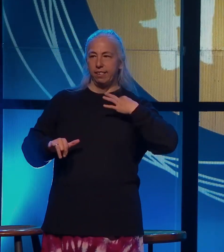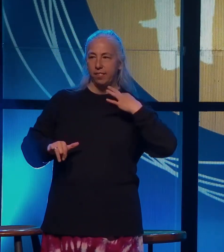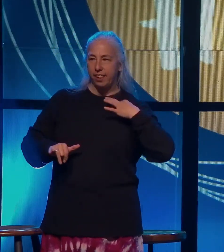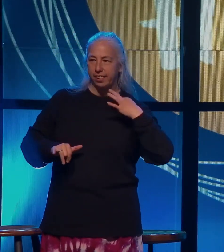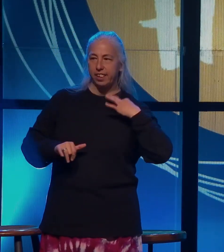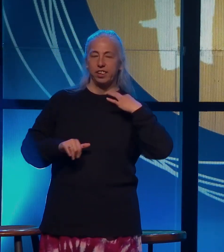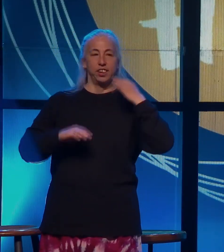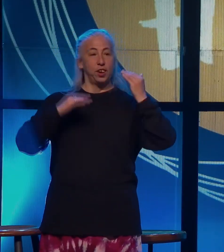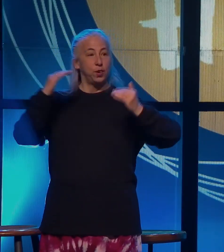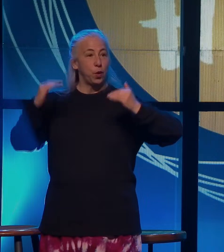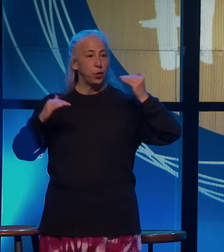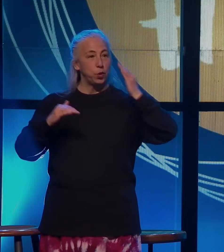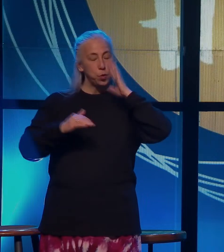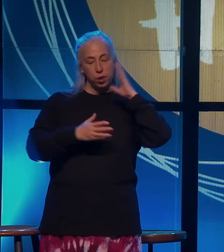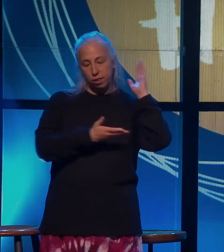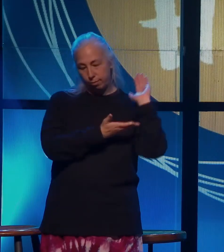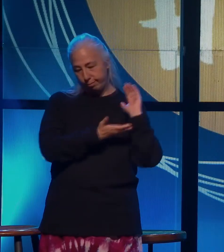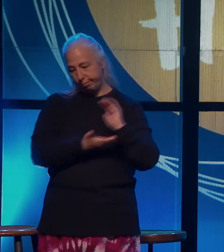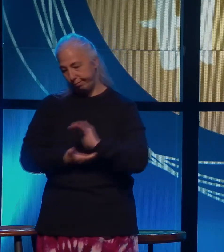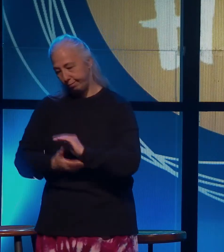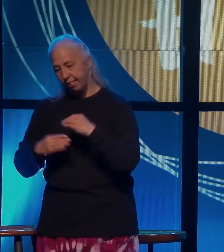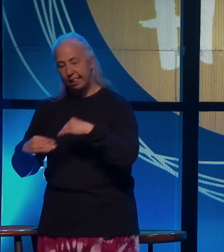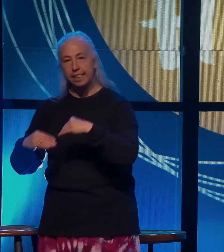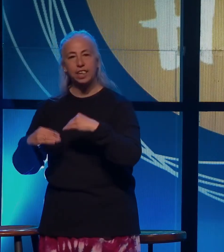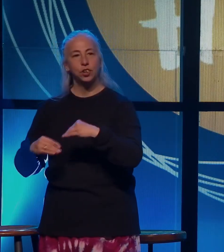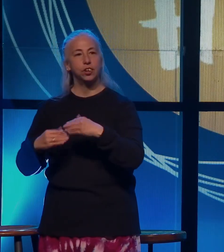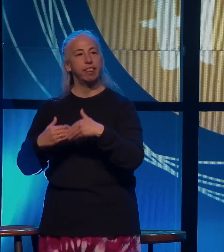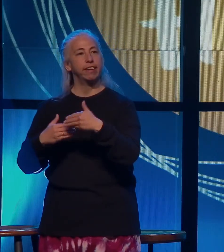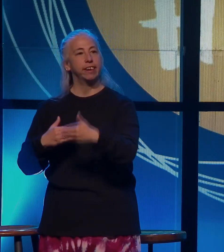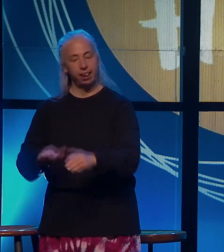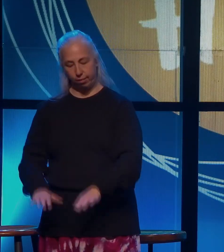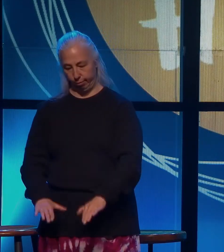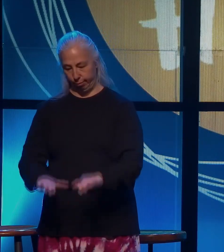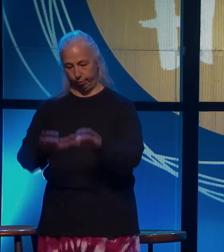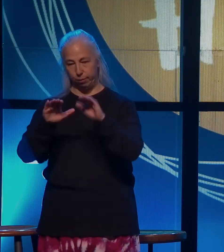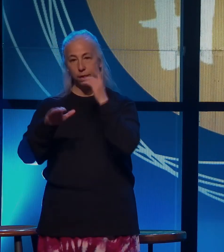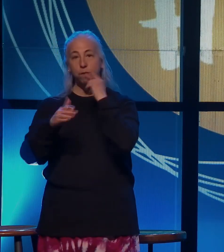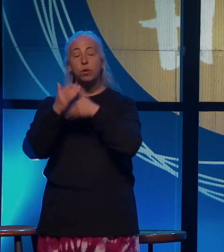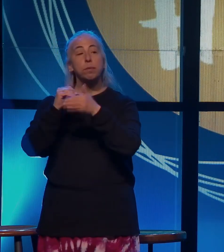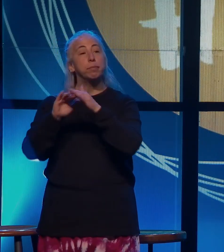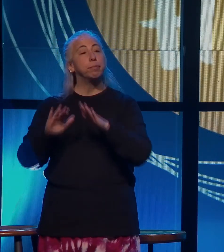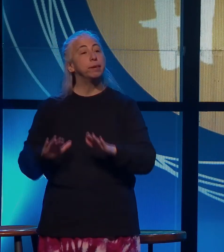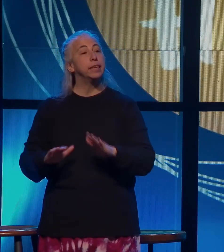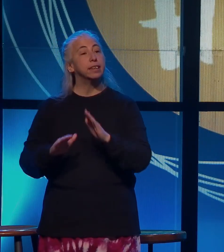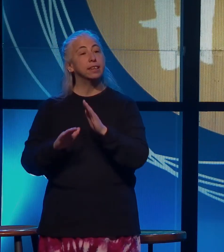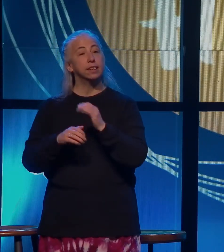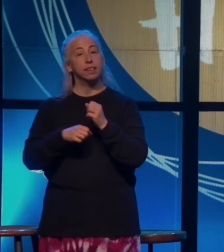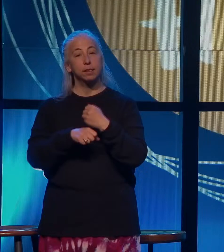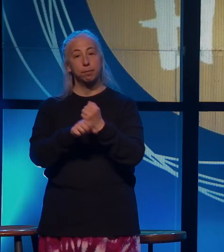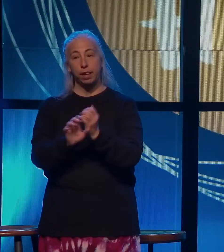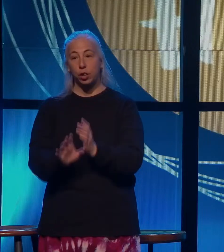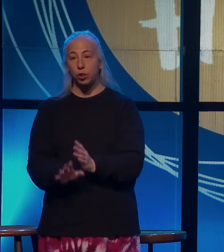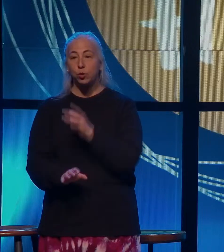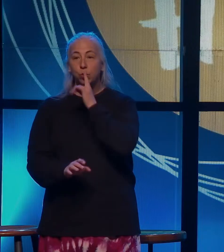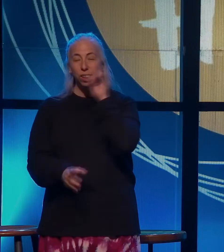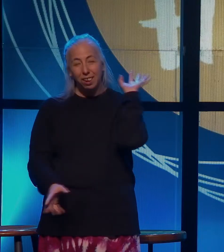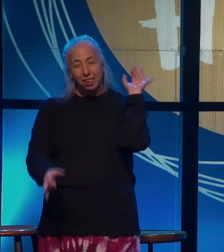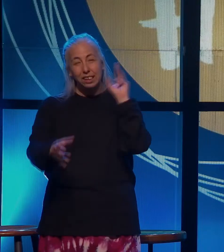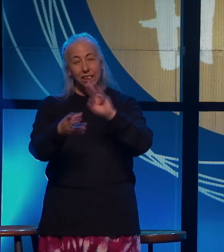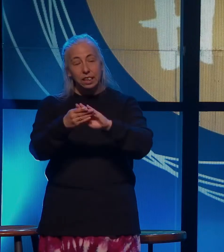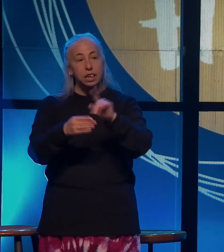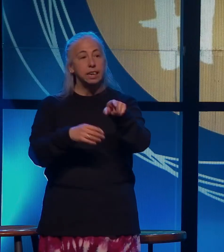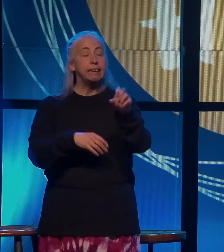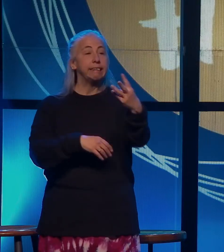of peacemakers. We have some big volunteer recruitment goals. We're looking for a total of 16